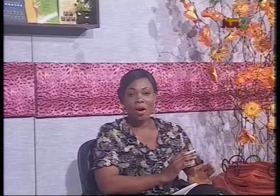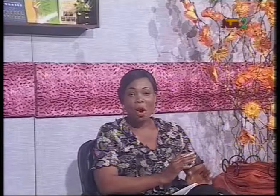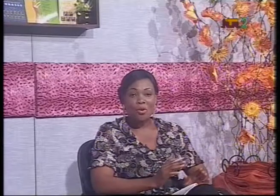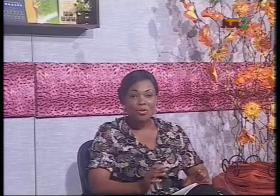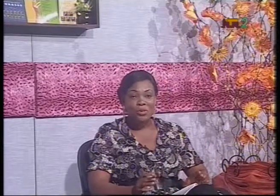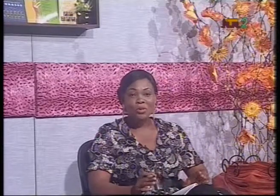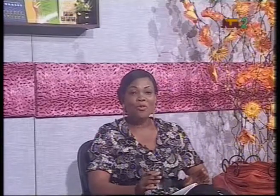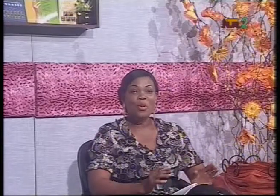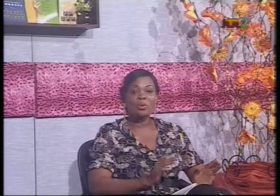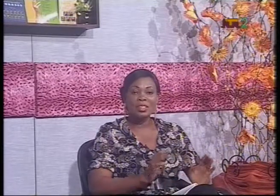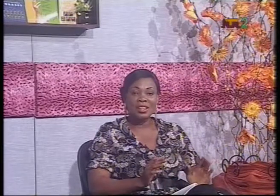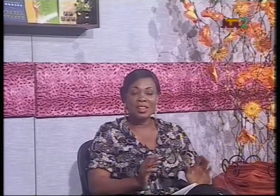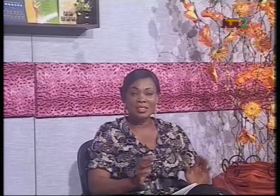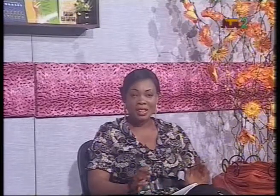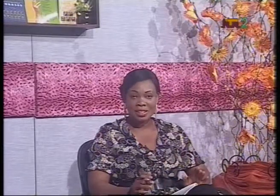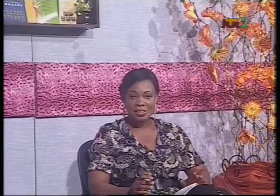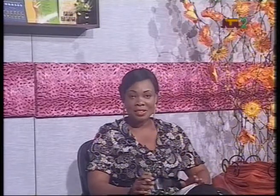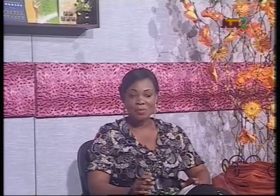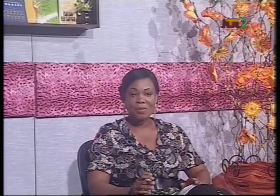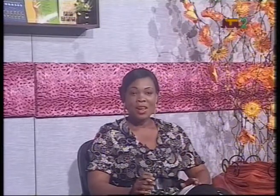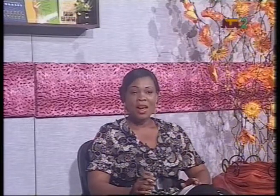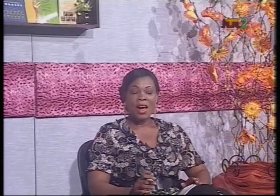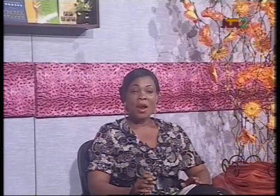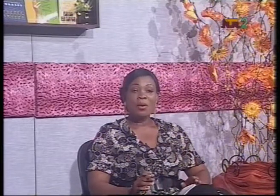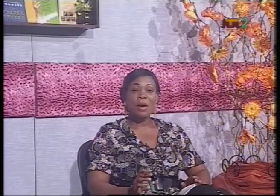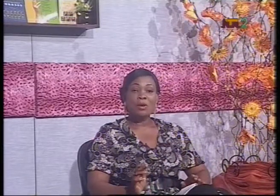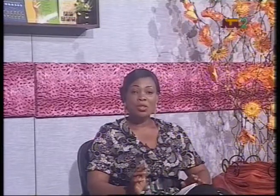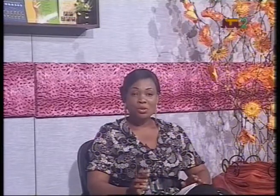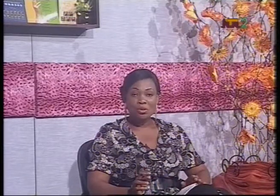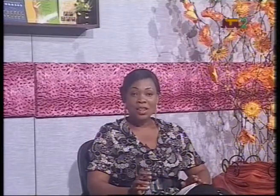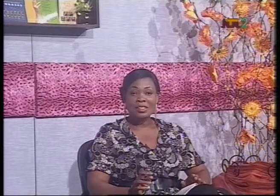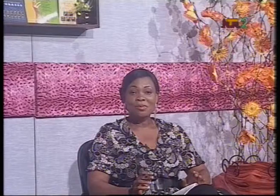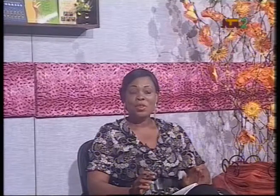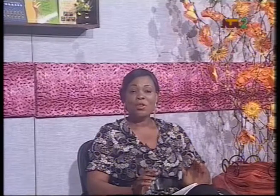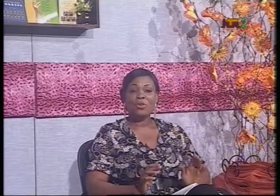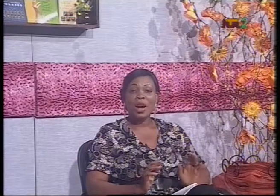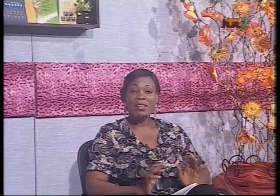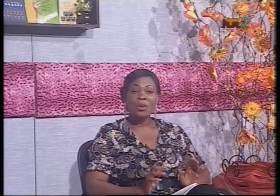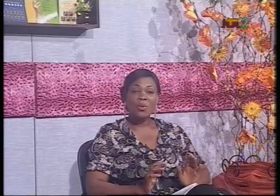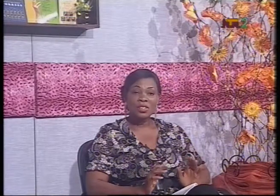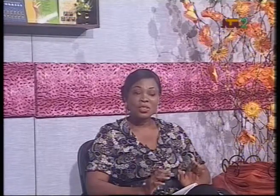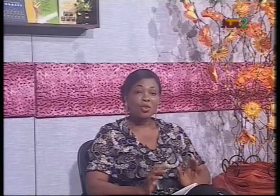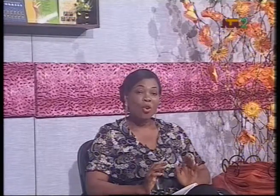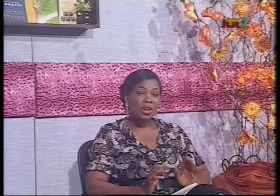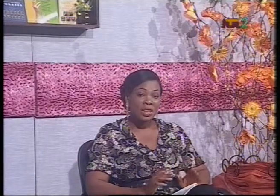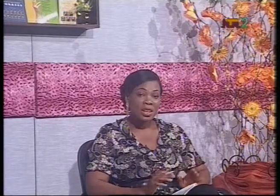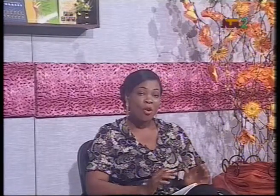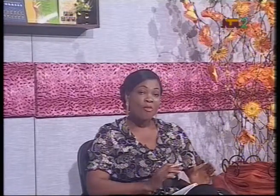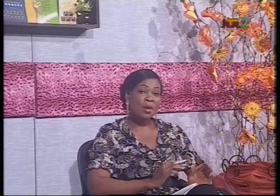all through before we'll take the sentences. And remember too that if you answer questions correctly over a period